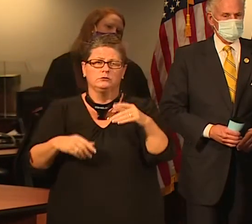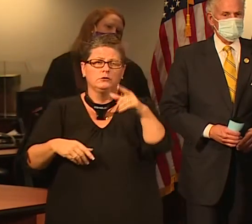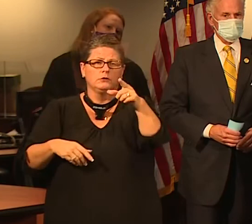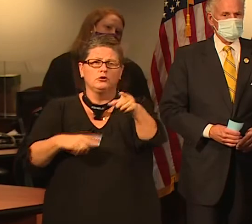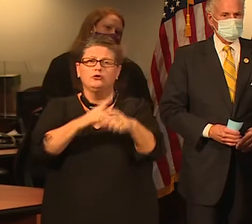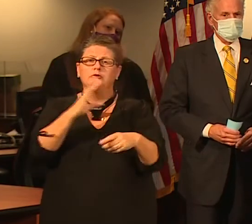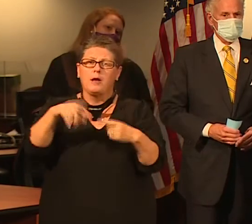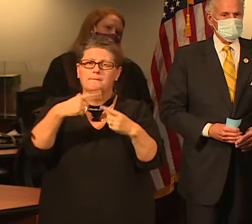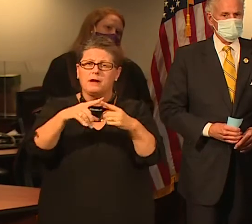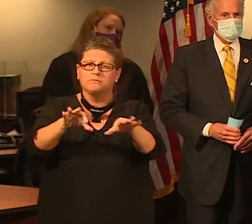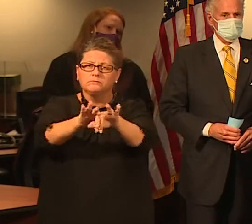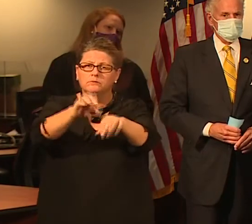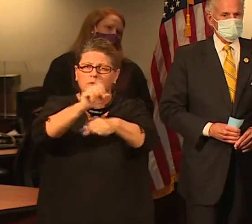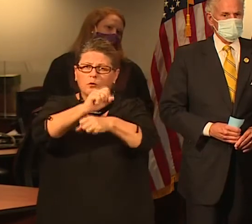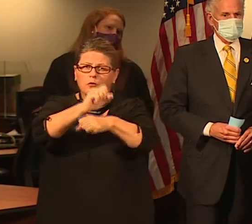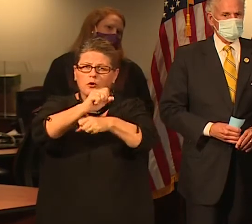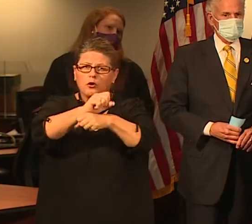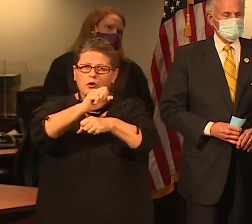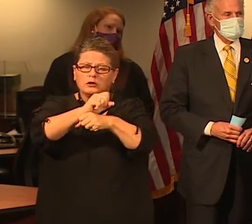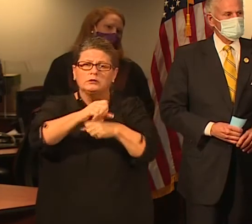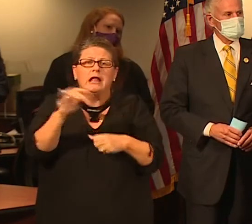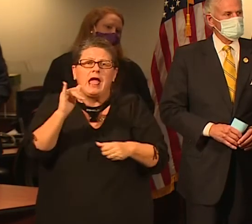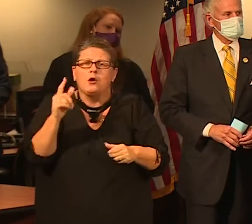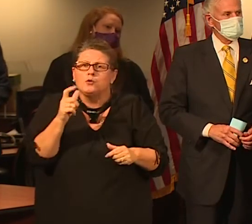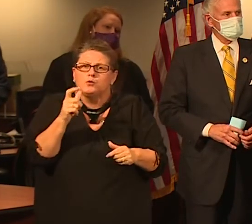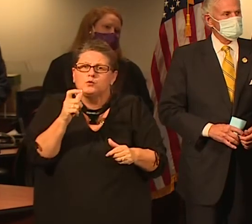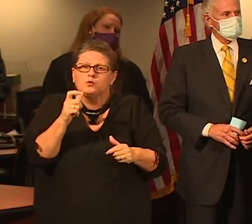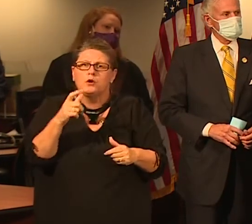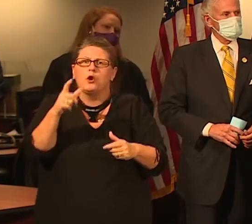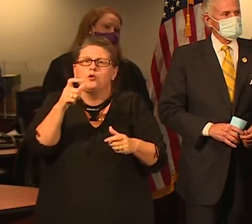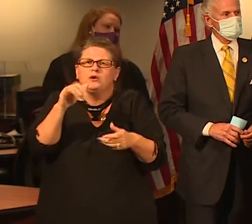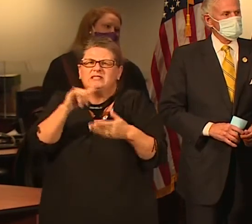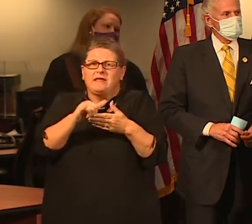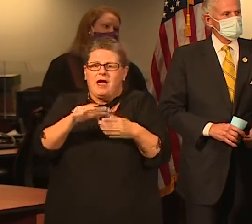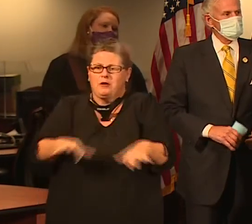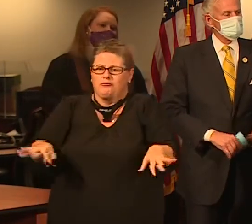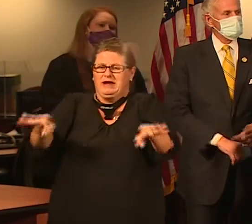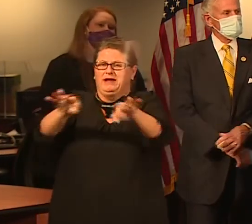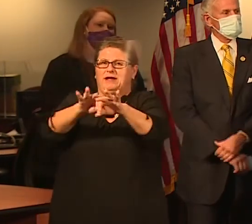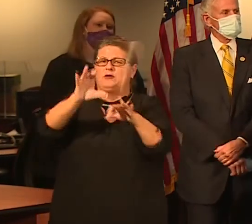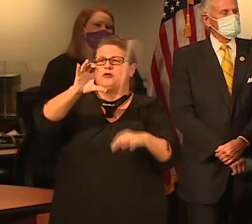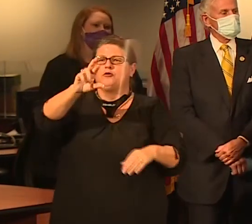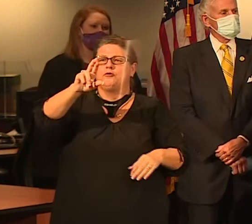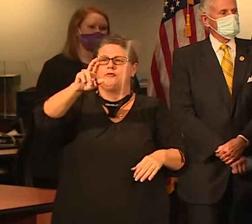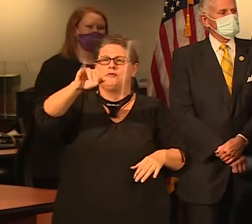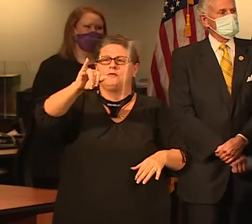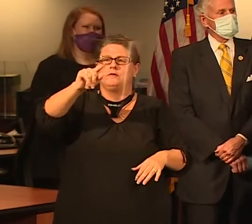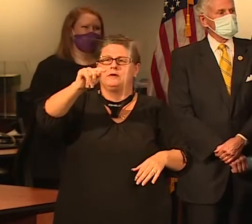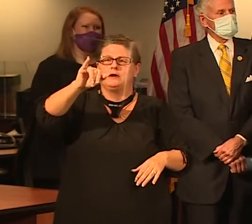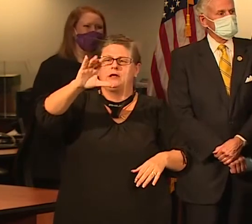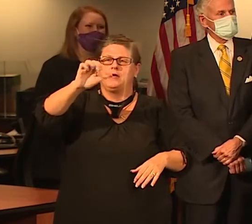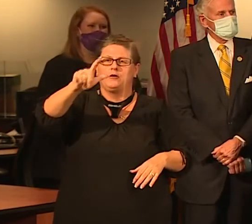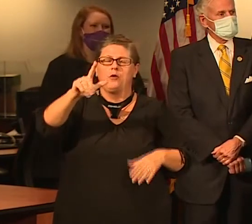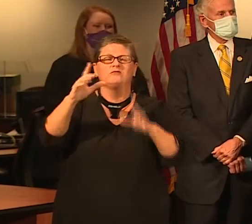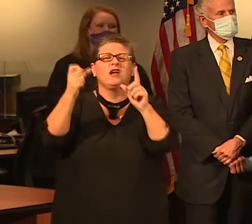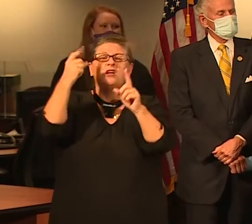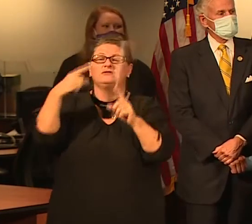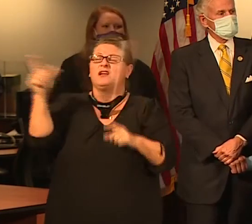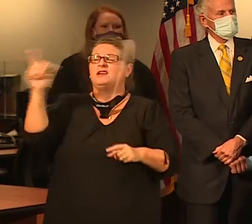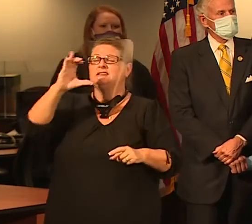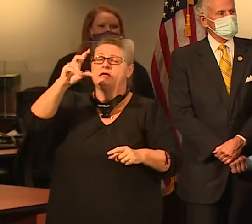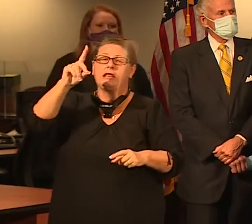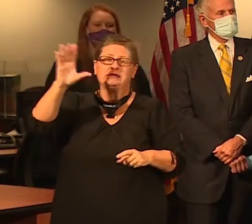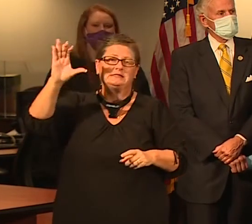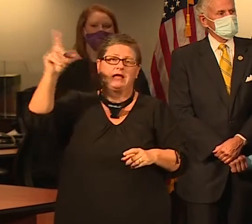you detail like who's a priority among those what's critical infrastructure? So there's a very long list that the CDC and